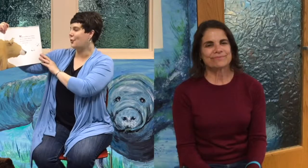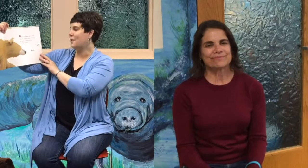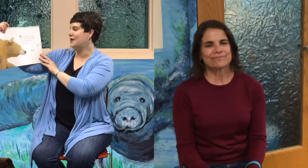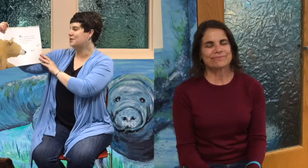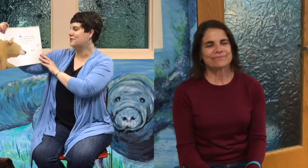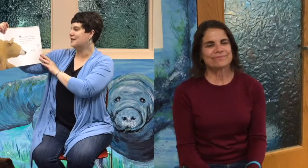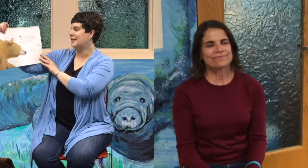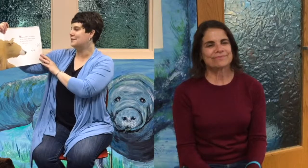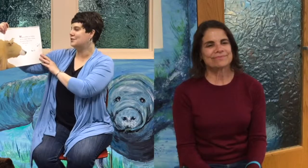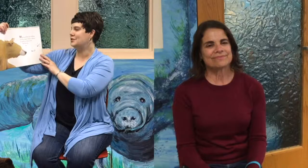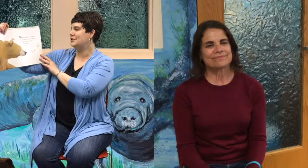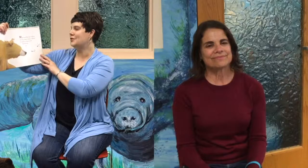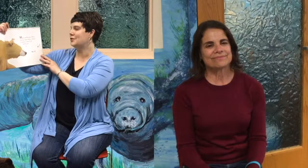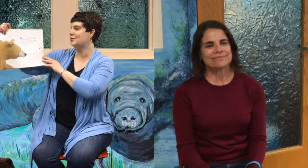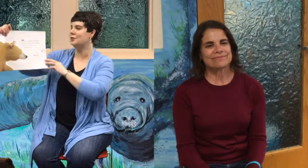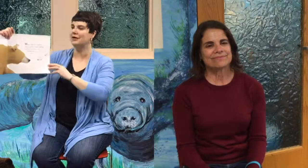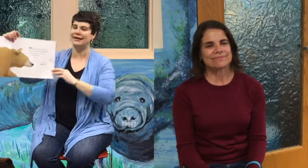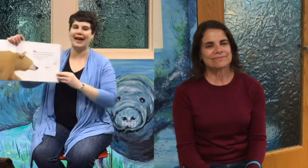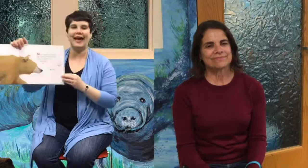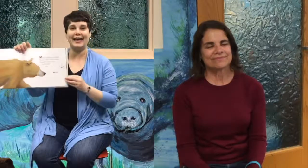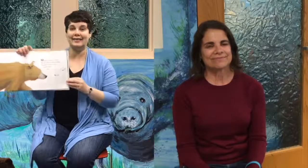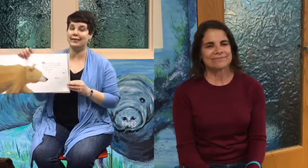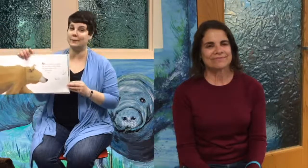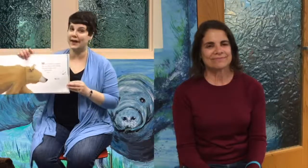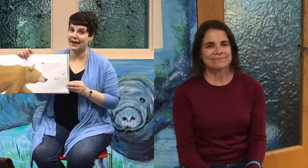much for them to do. And the bear